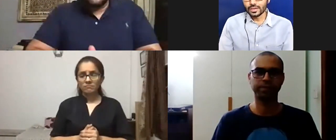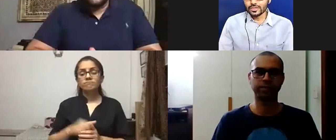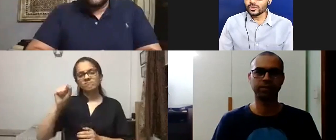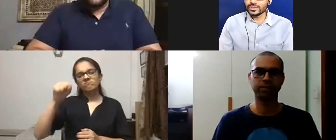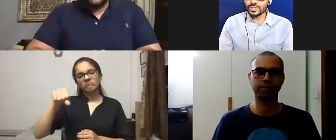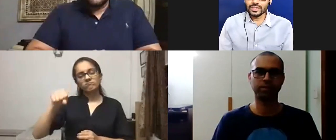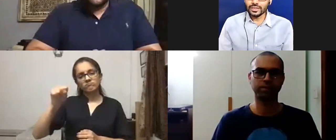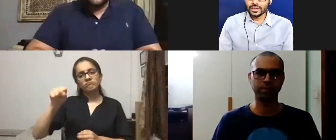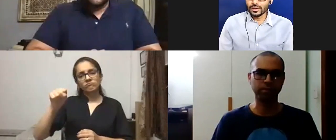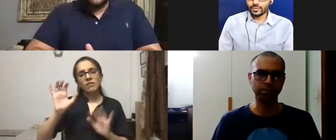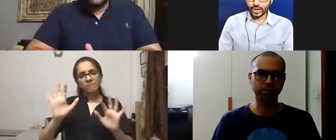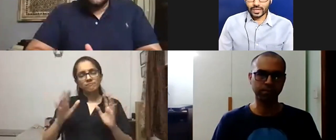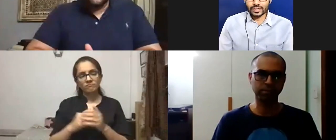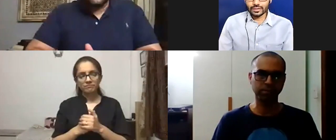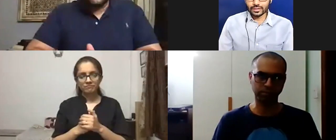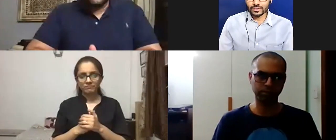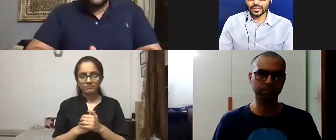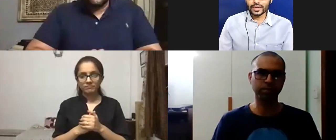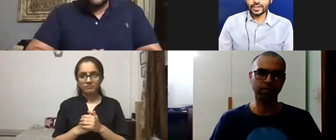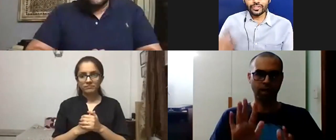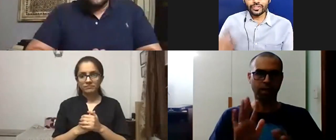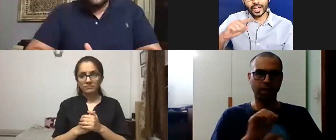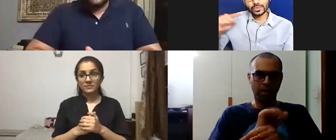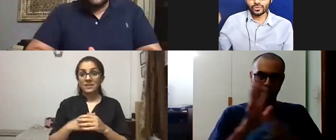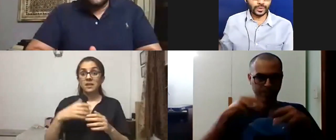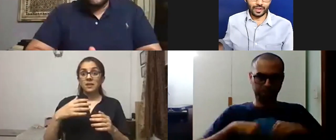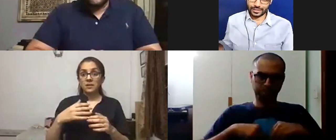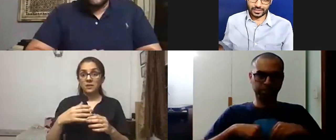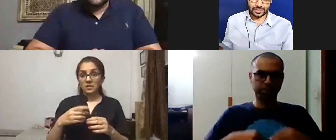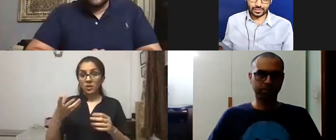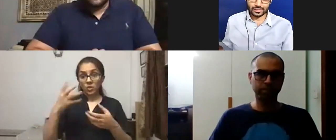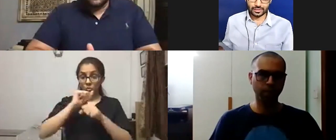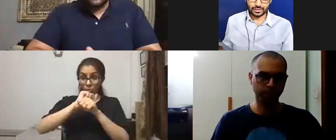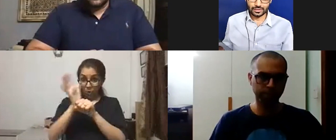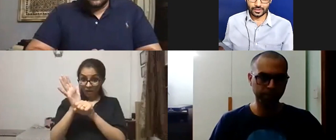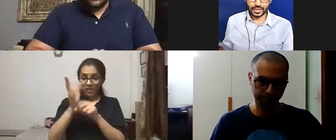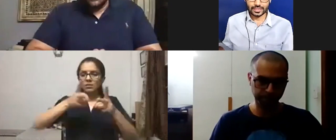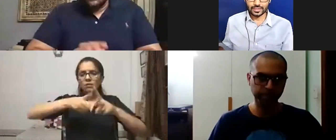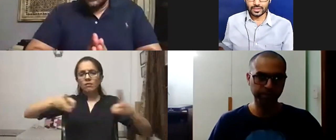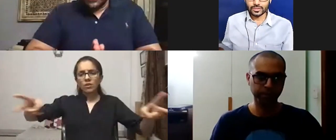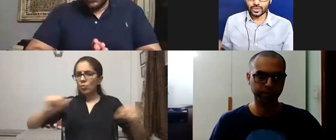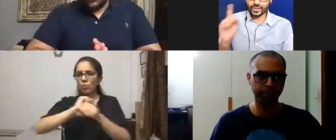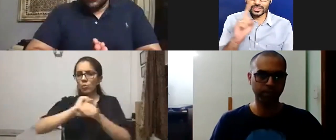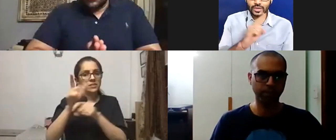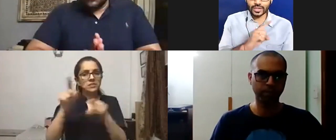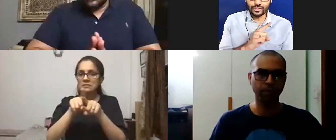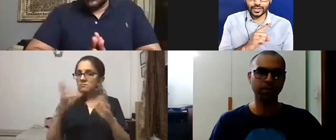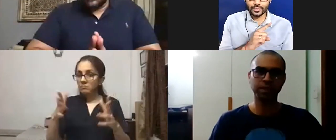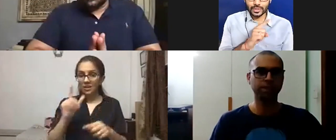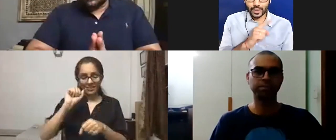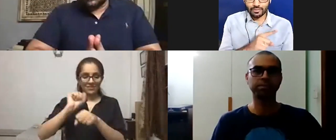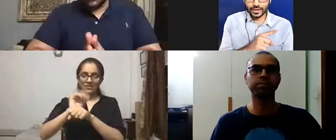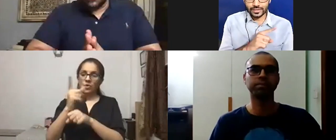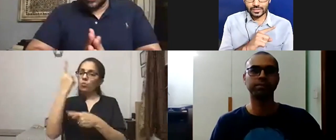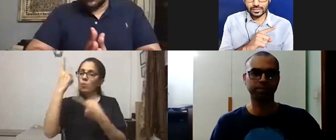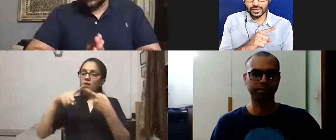yes. So see, one, there are different types of COVID viruses, right? So if he has got infected with